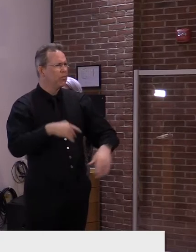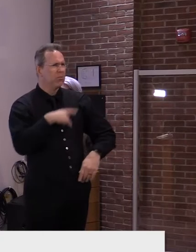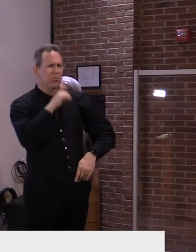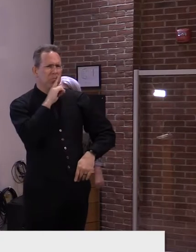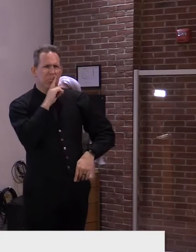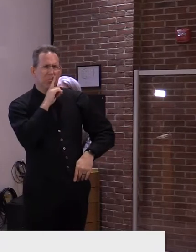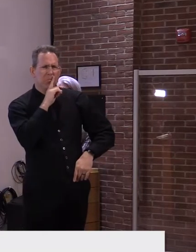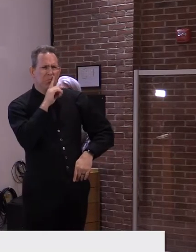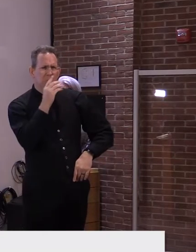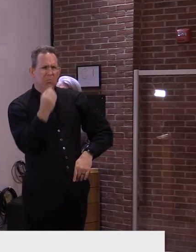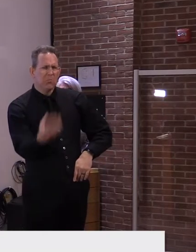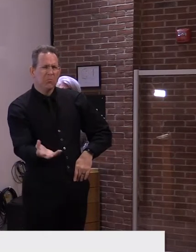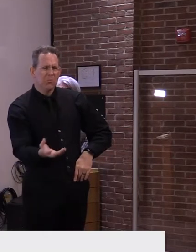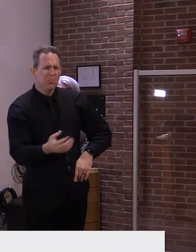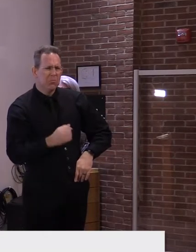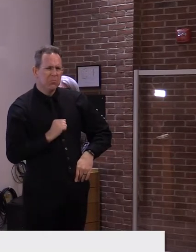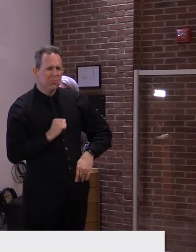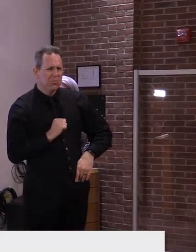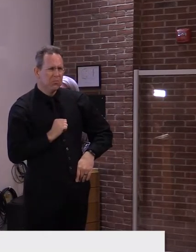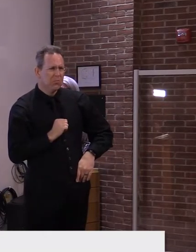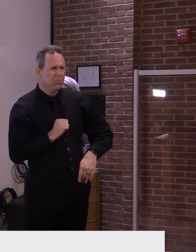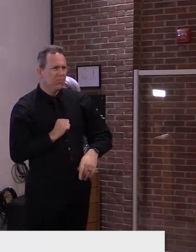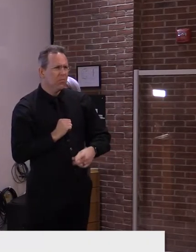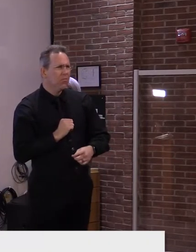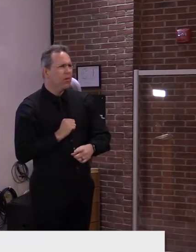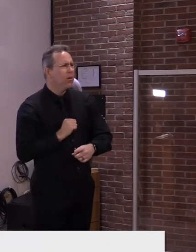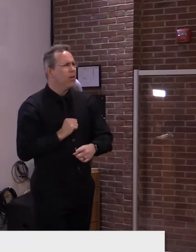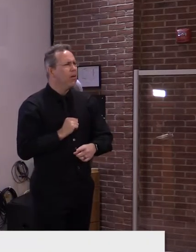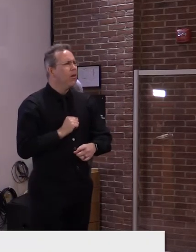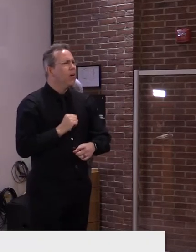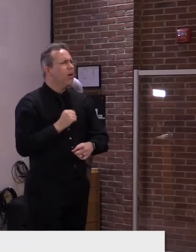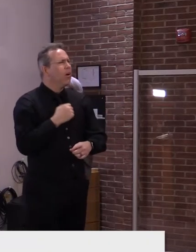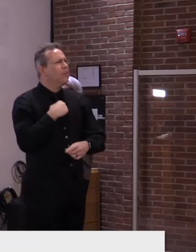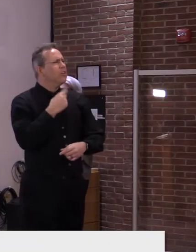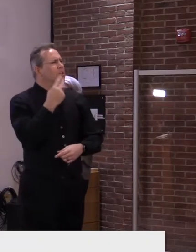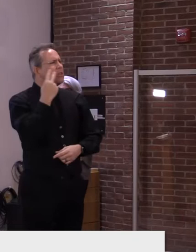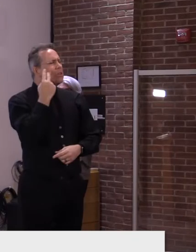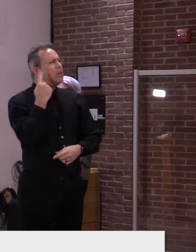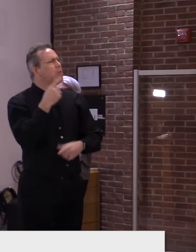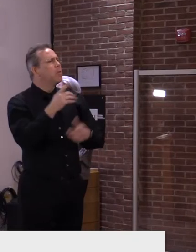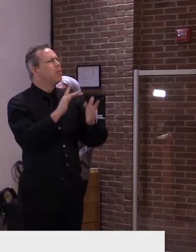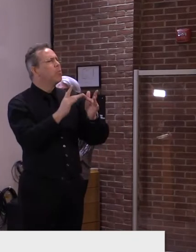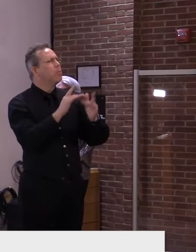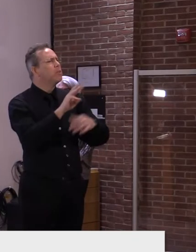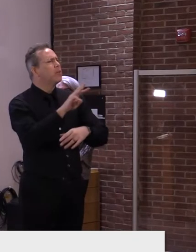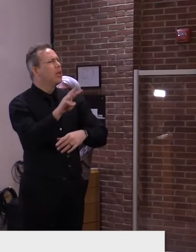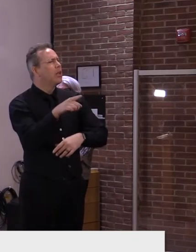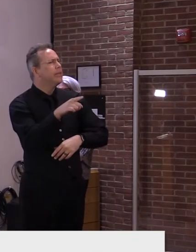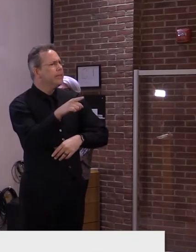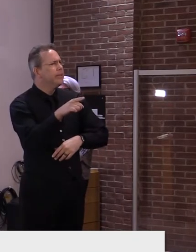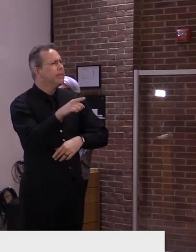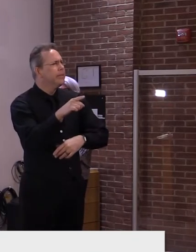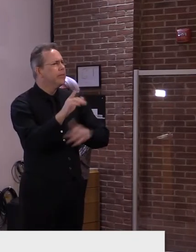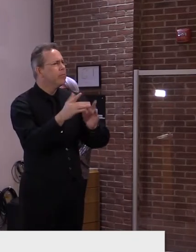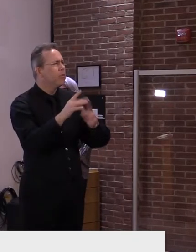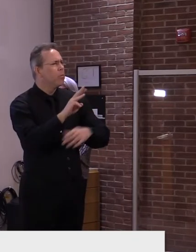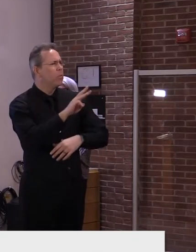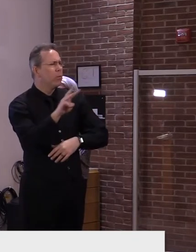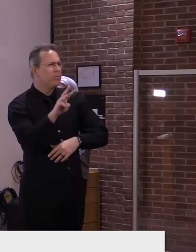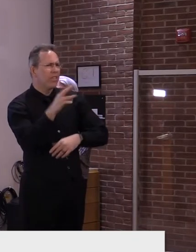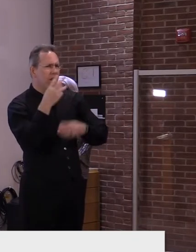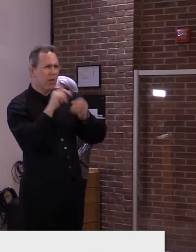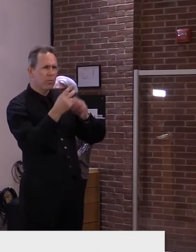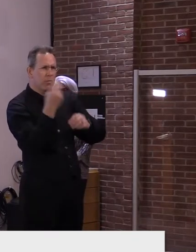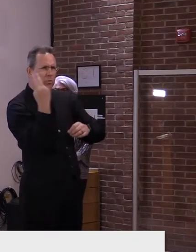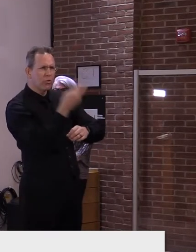But I'm thinking back on our website, and I think the number you're referring to